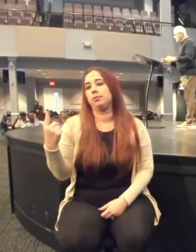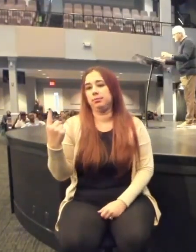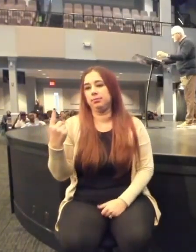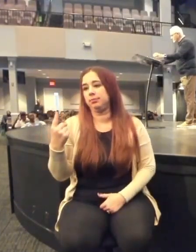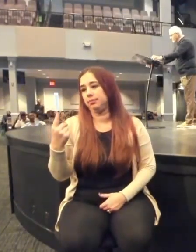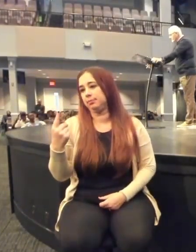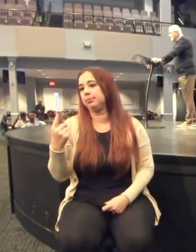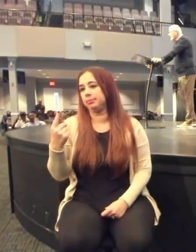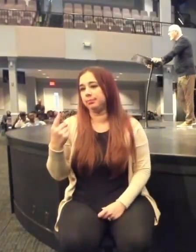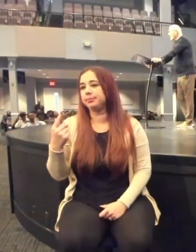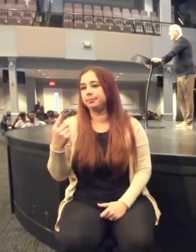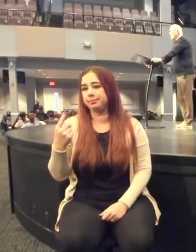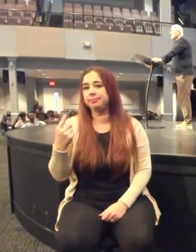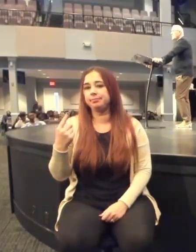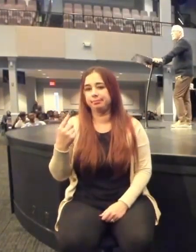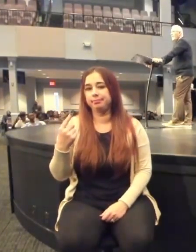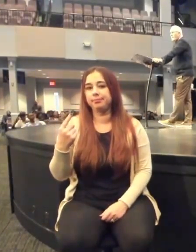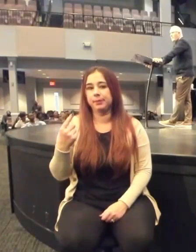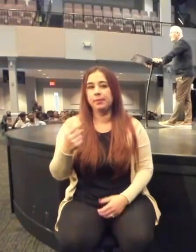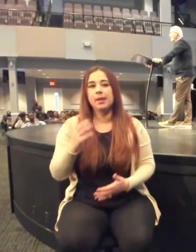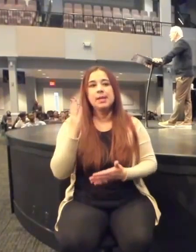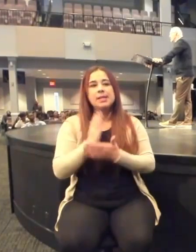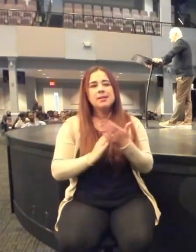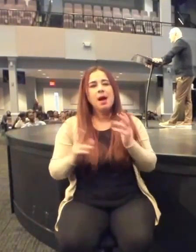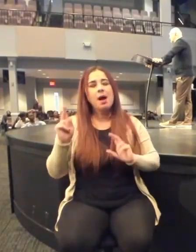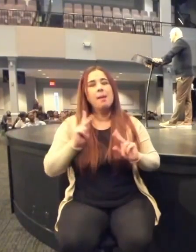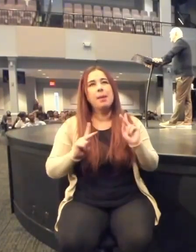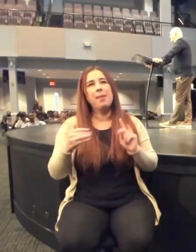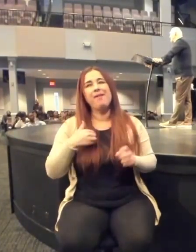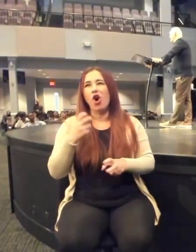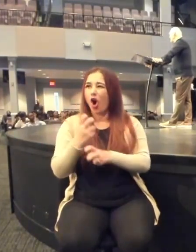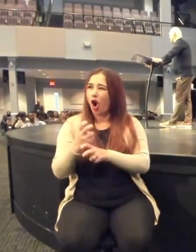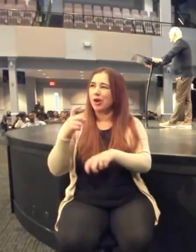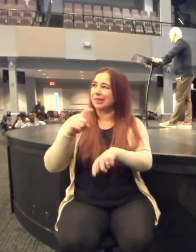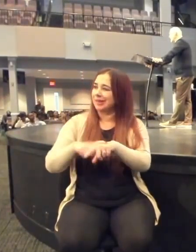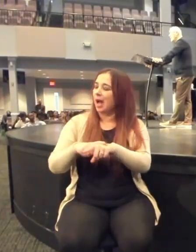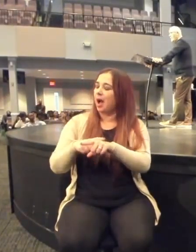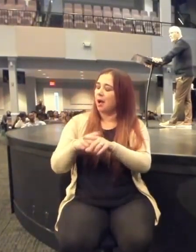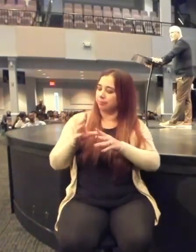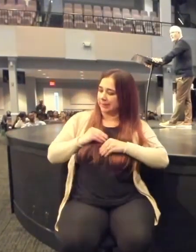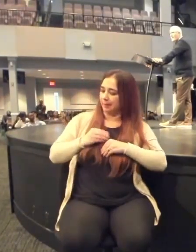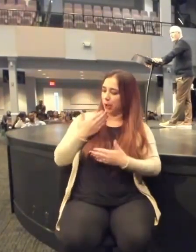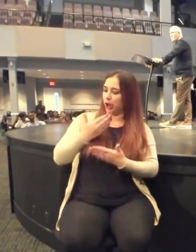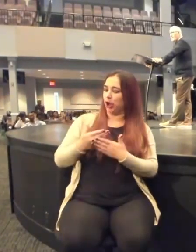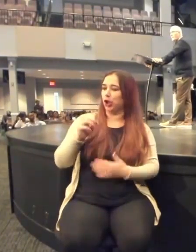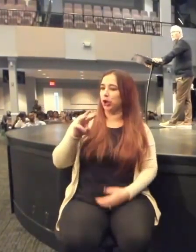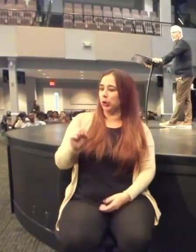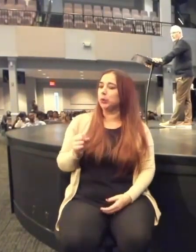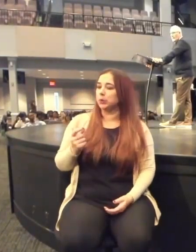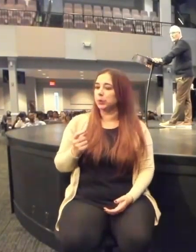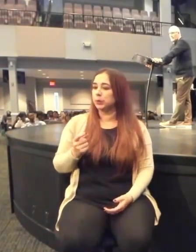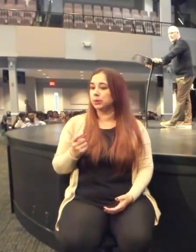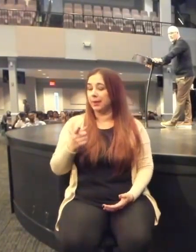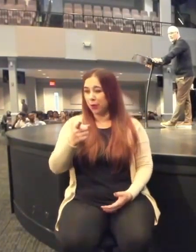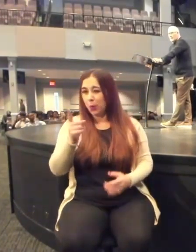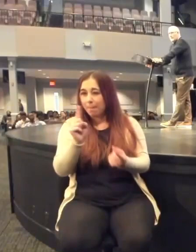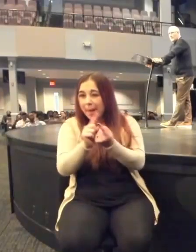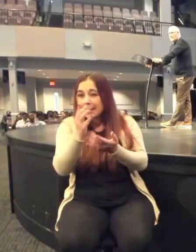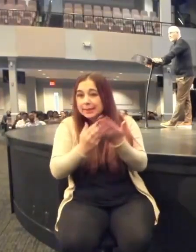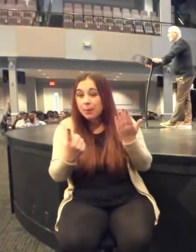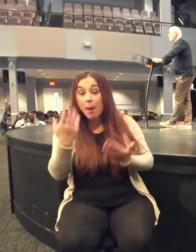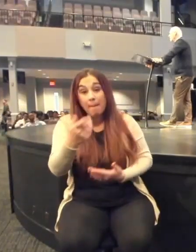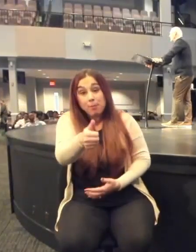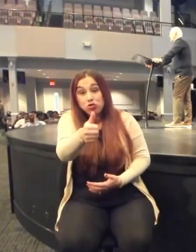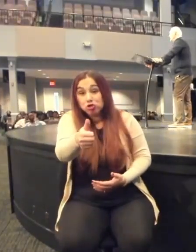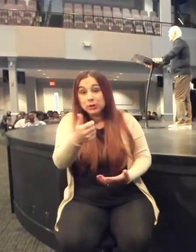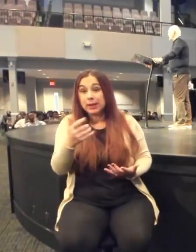is for everyone. You know, some people have a really hard time receiving good news. Have you ever met a person like that? Maybe you're like that.